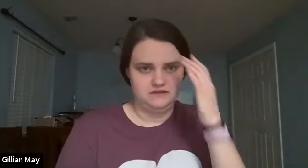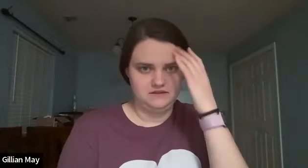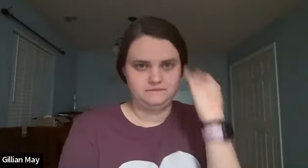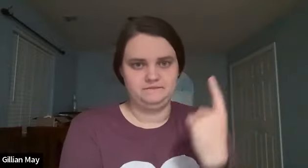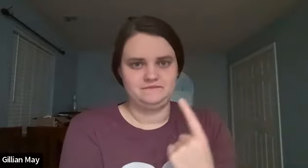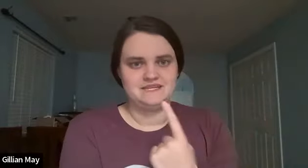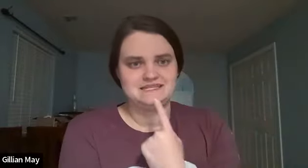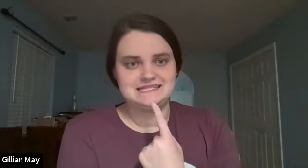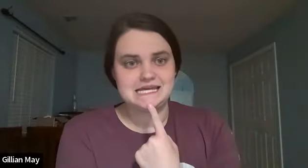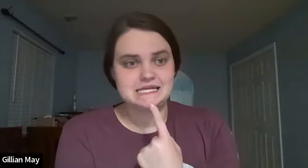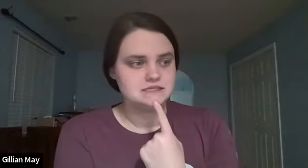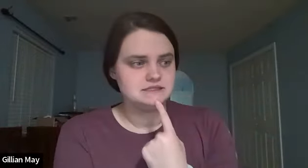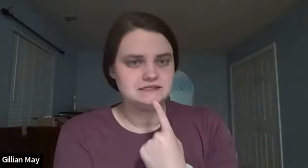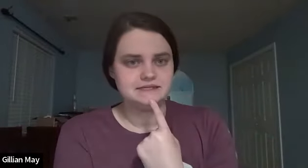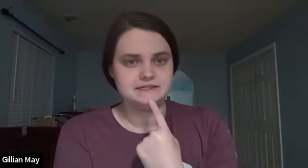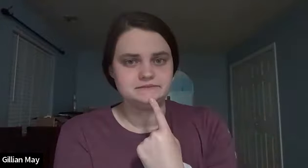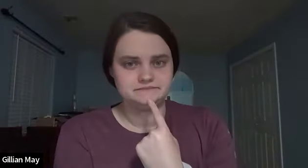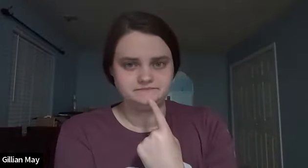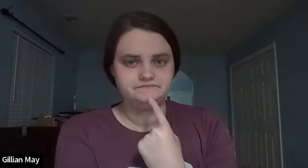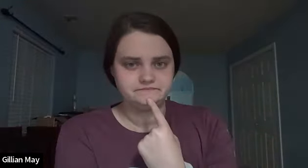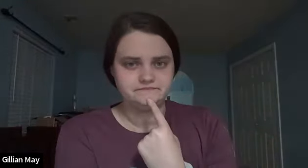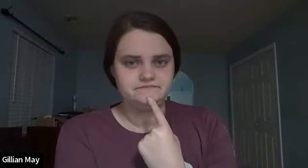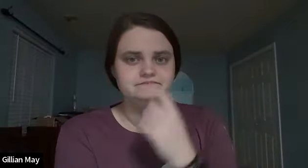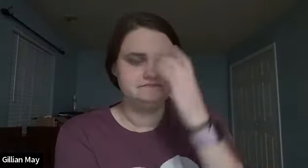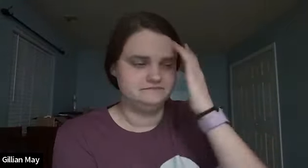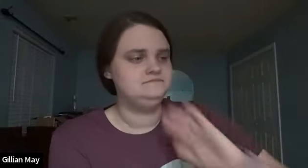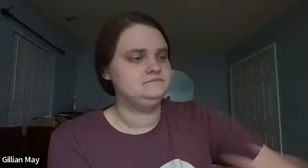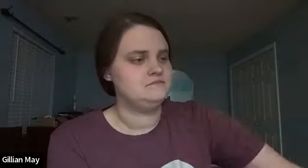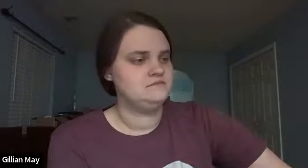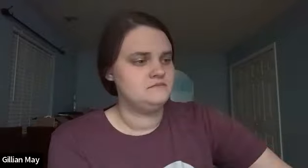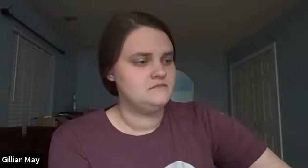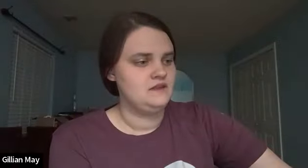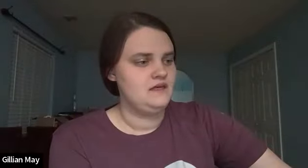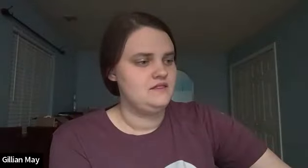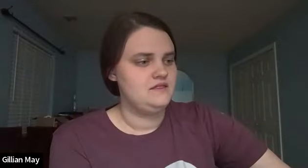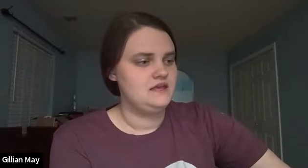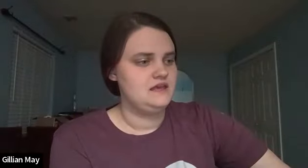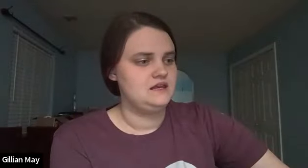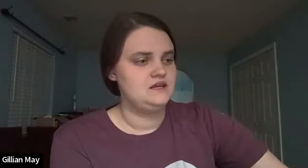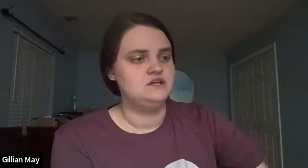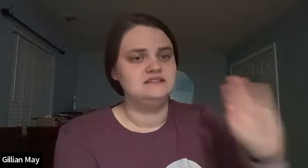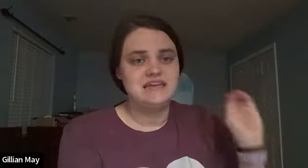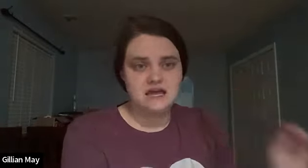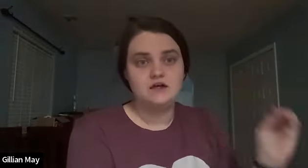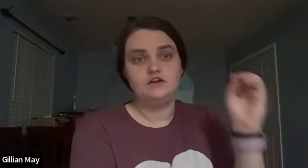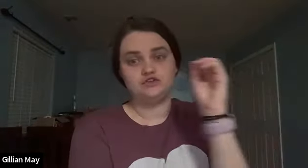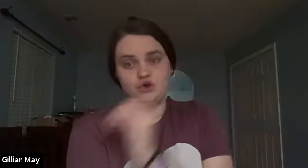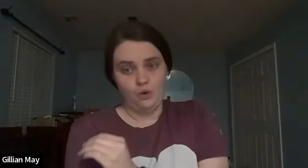of thing. Said, say. Then tell or